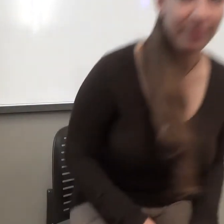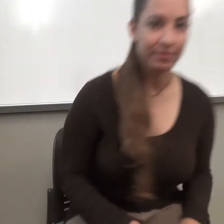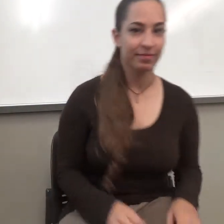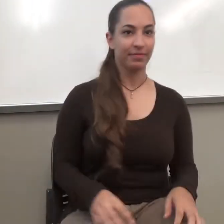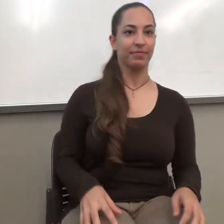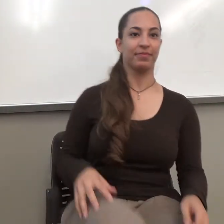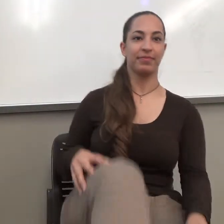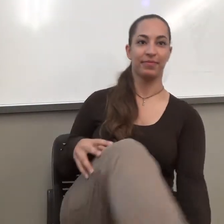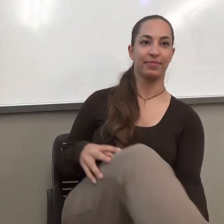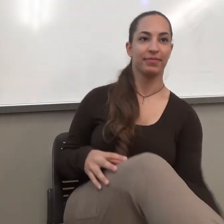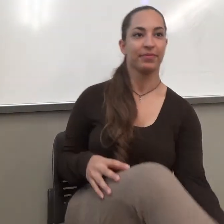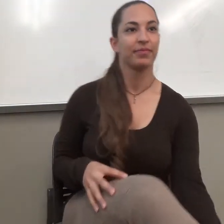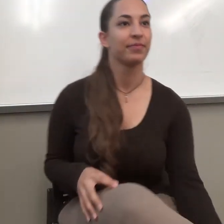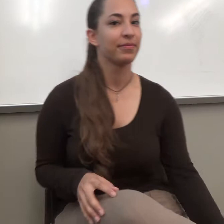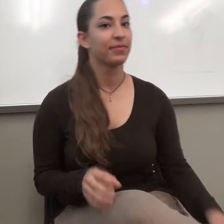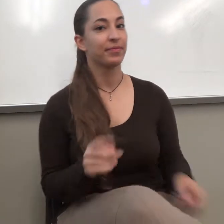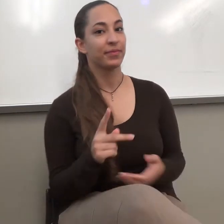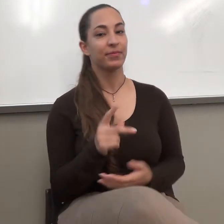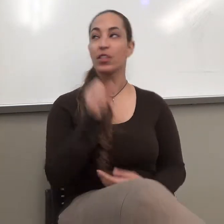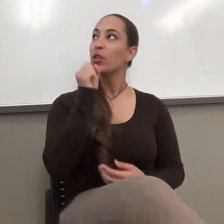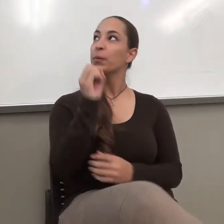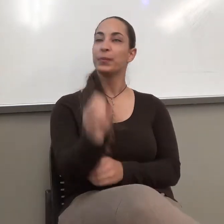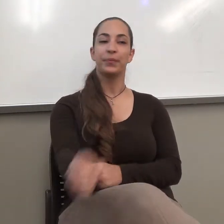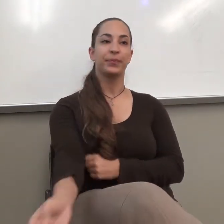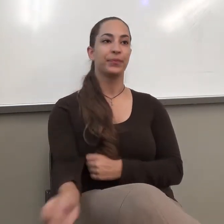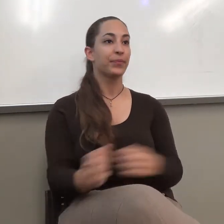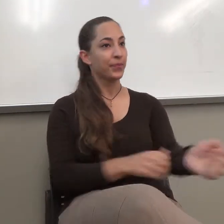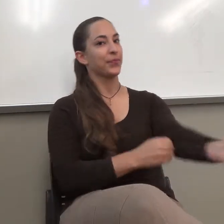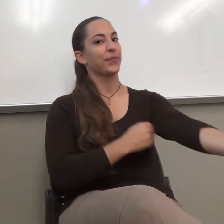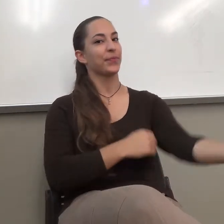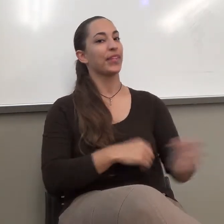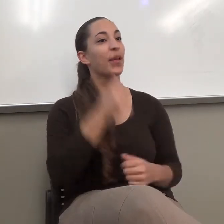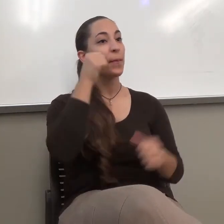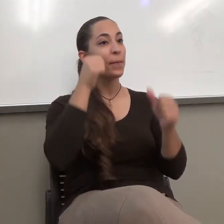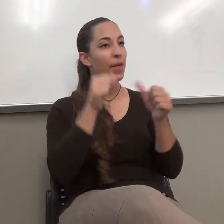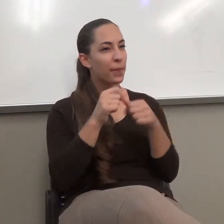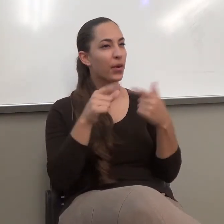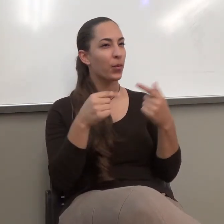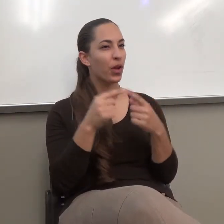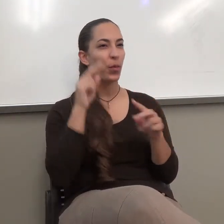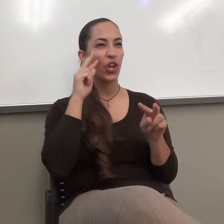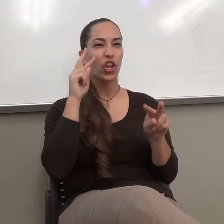this sentence, I think it was this sentence, I'll make this bigger in a minute.